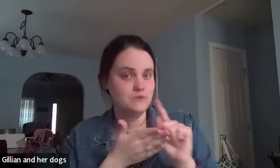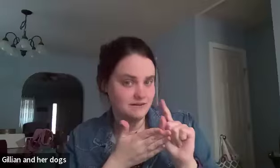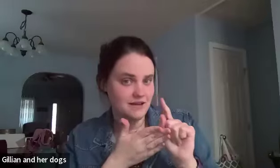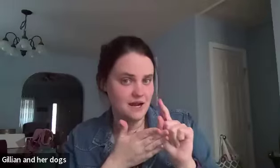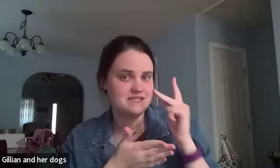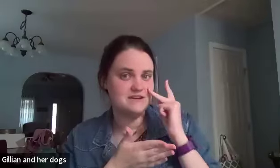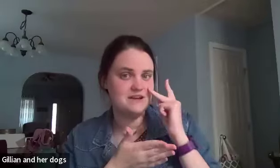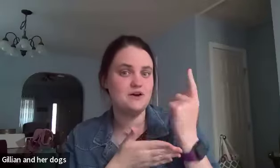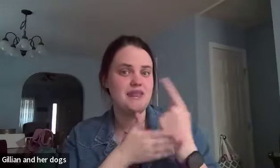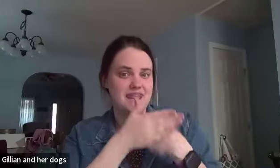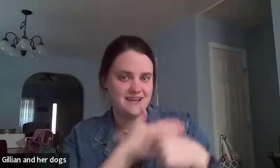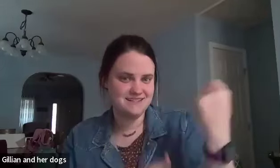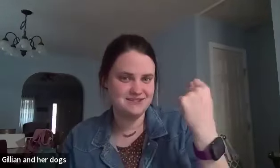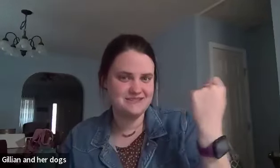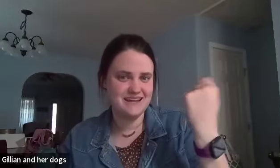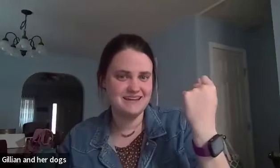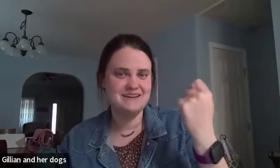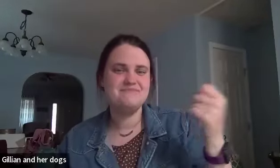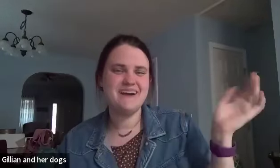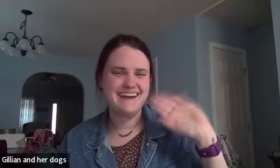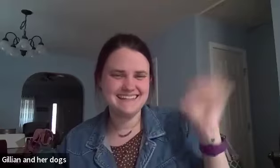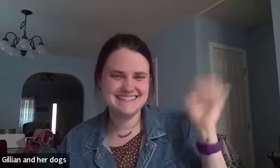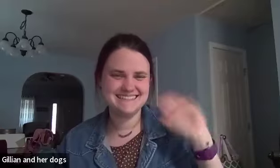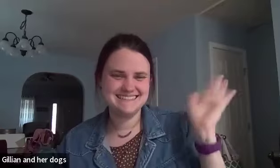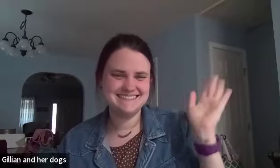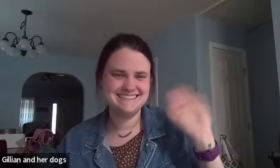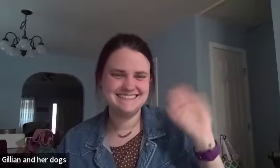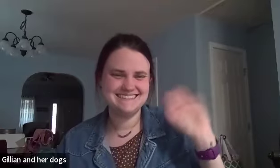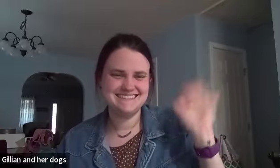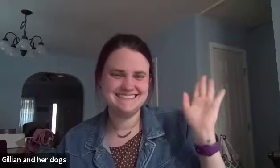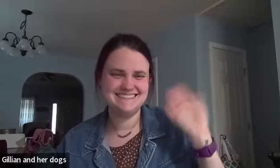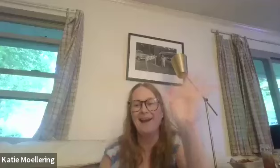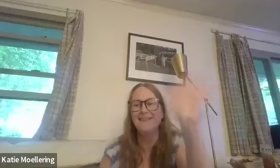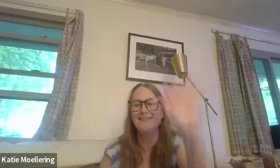week, and I will see you guys all next Tuesday. Bye, guys. Bye.